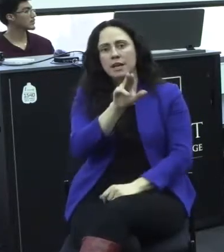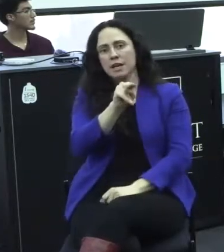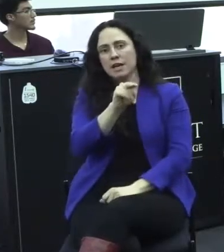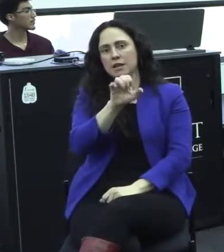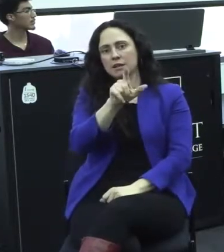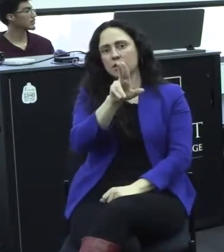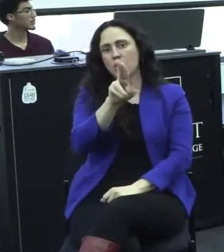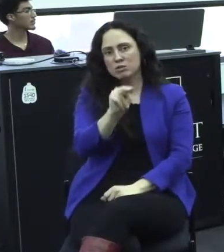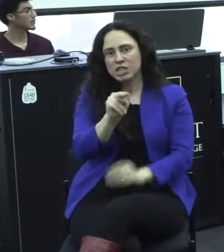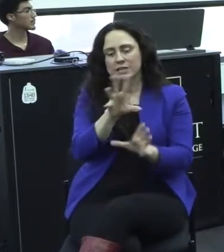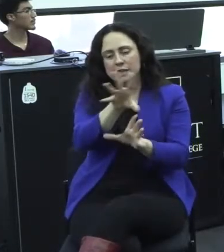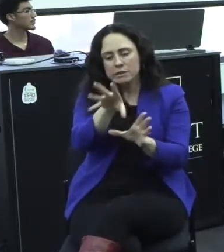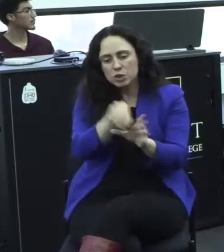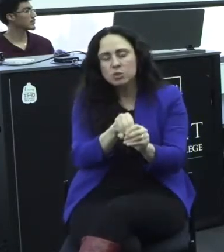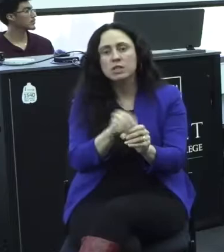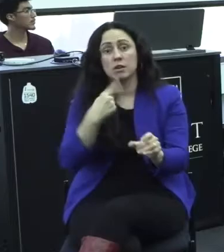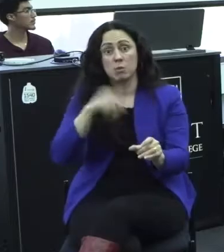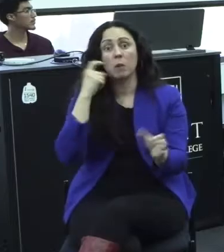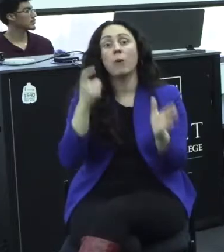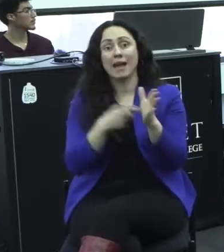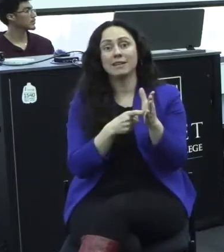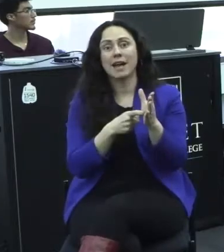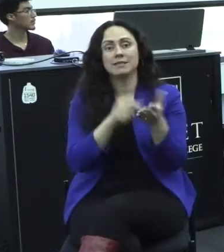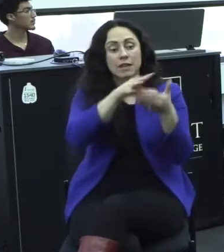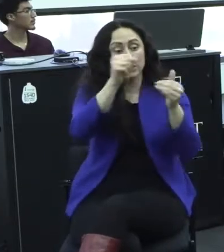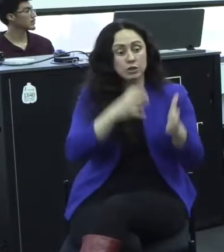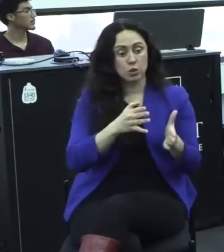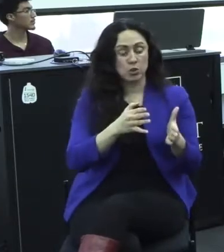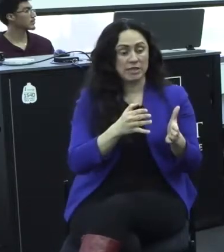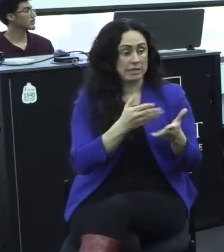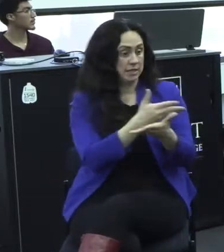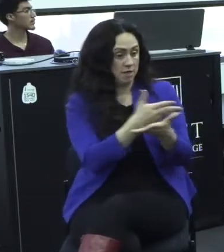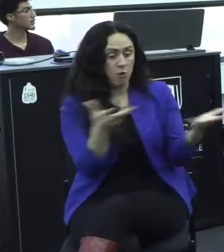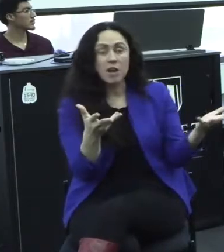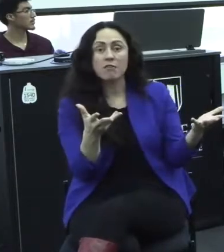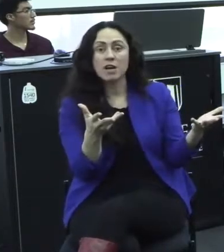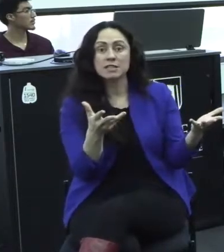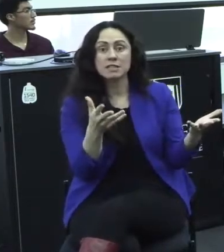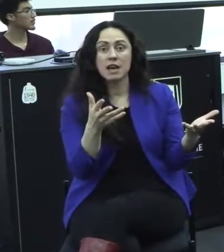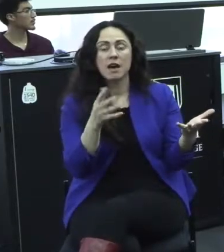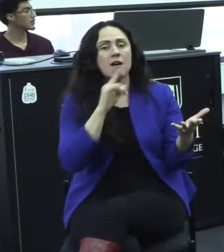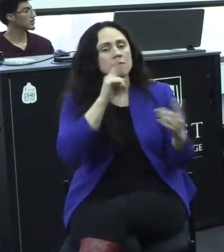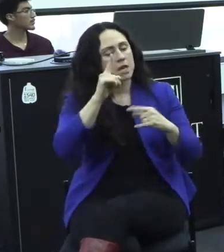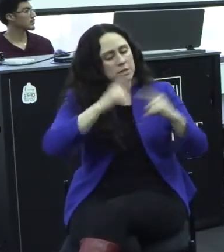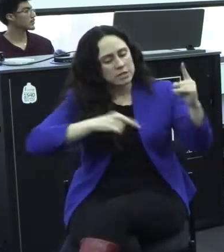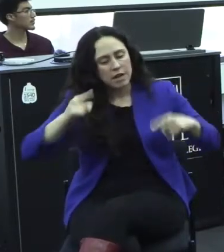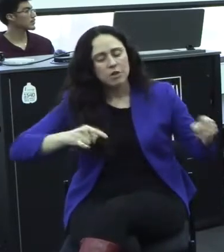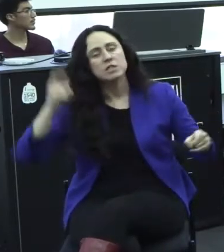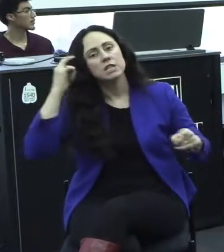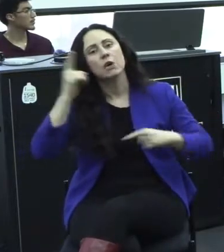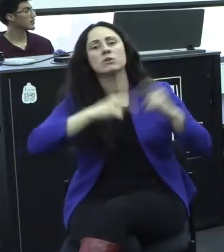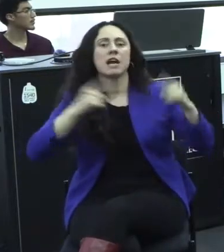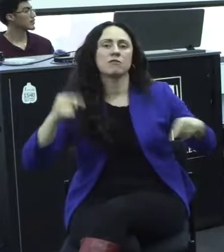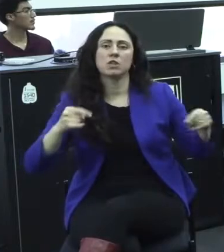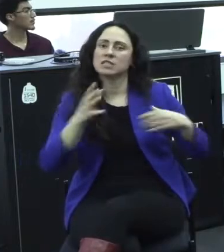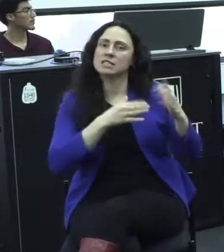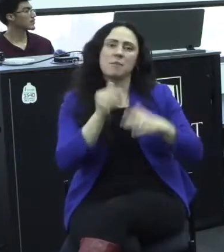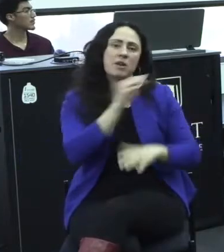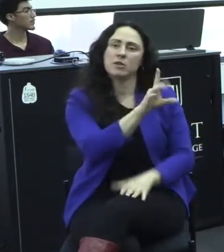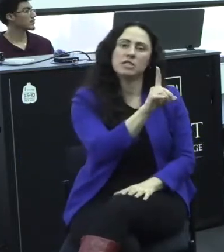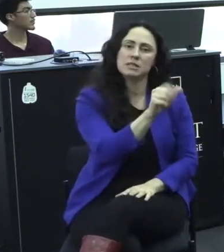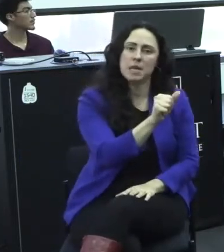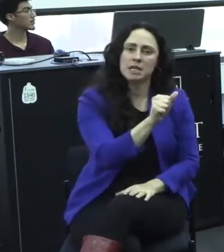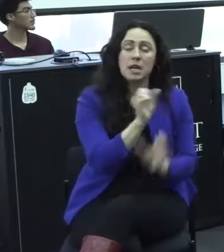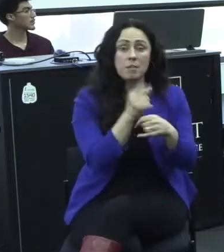inclusion. We recognize that the students in front of us are neurodiverse, regardless of disability, and making sure